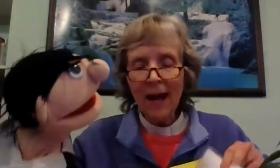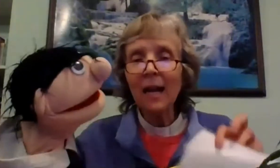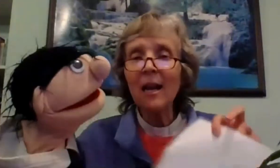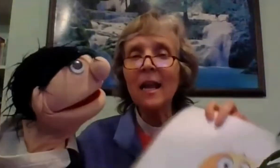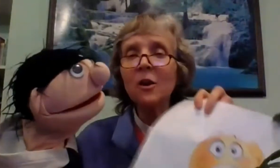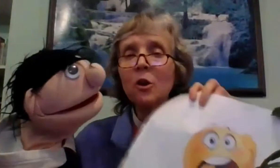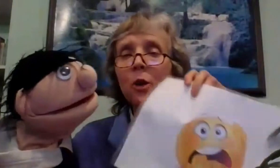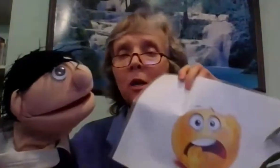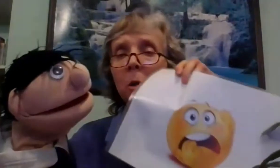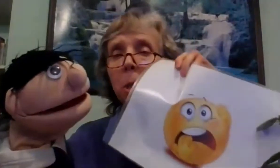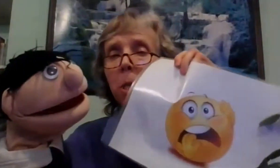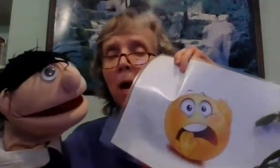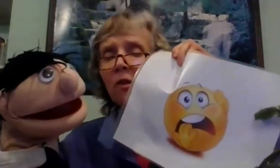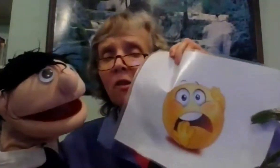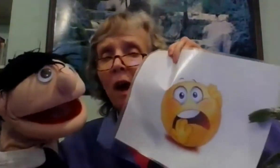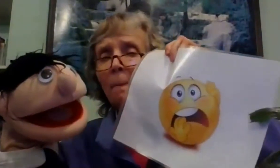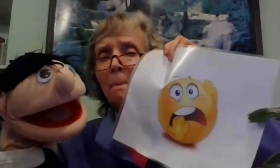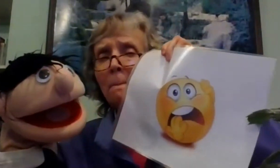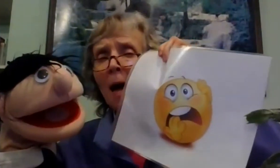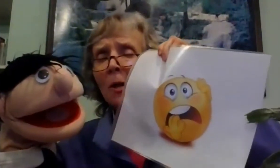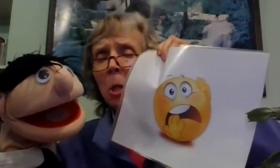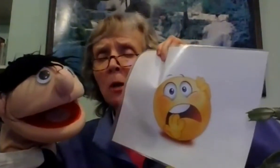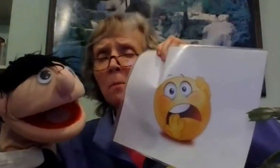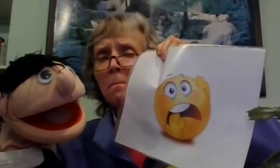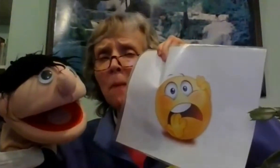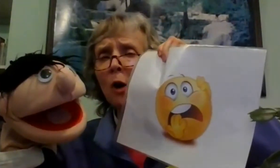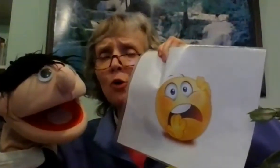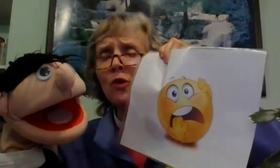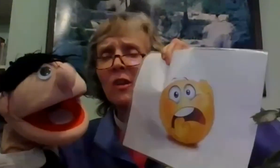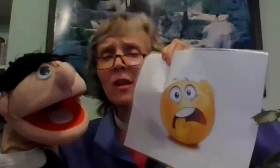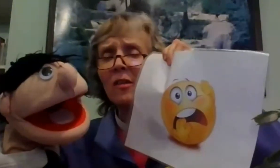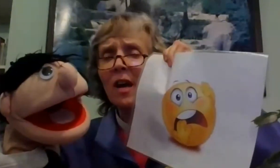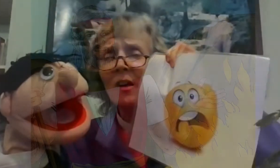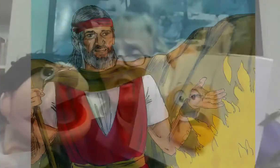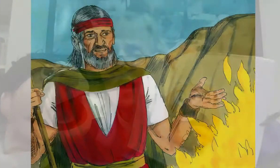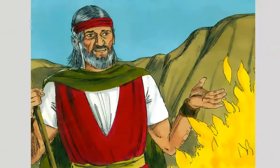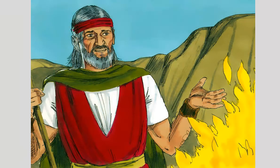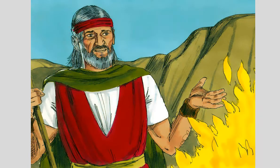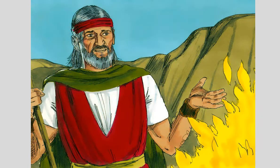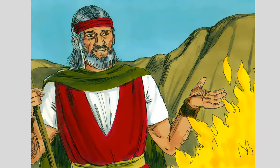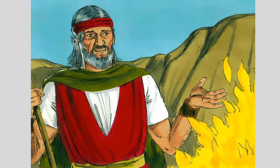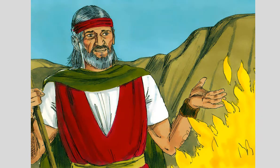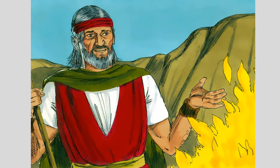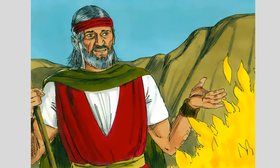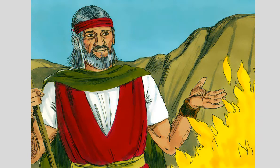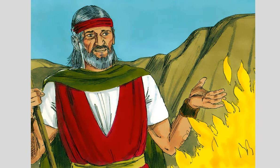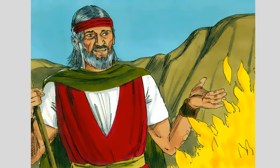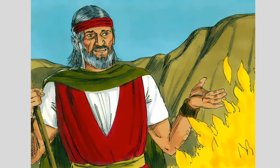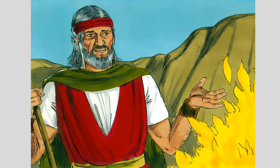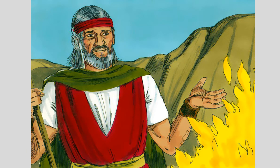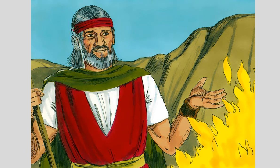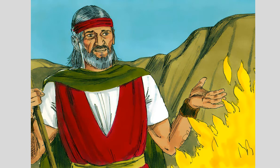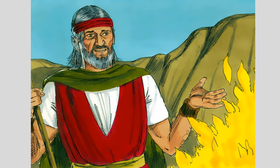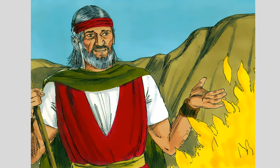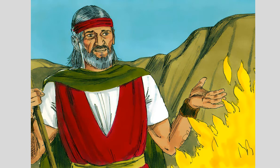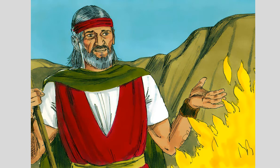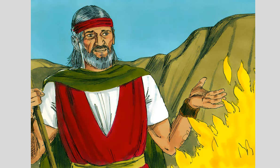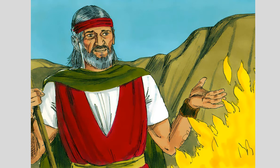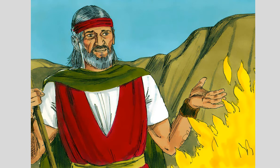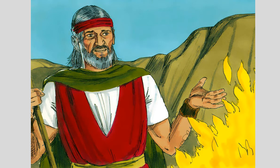exactly. And you can just imagine Moses saying, but Lord, what happens if they don't